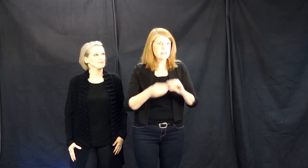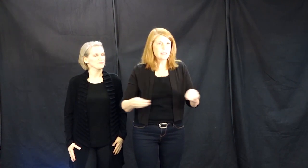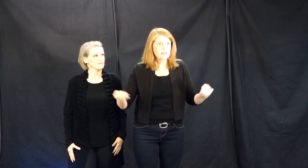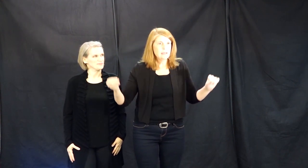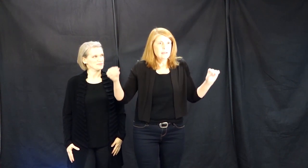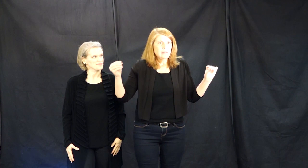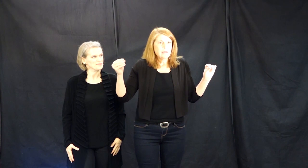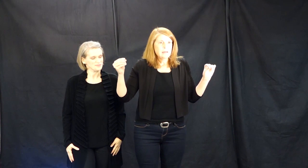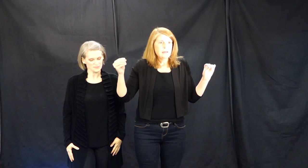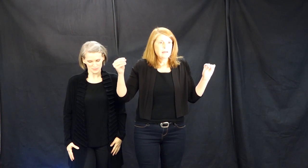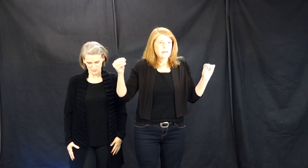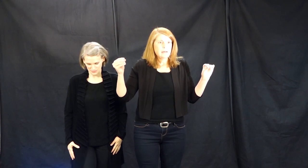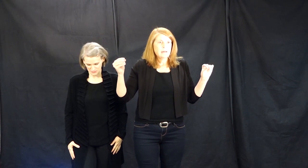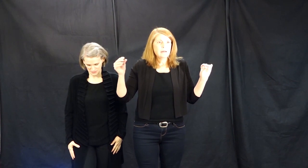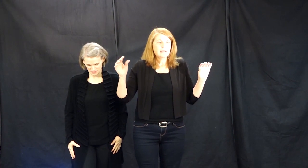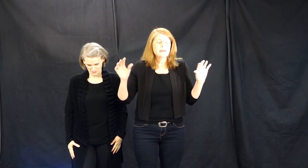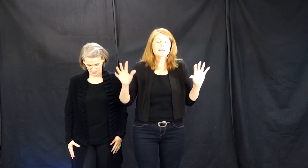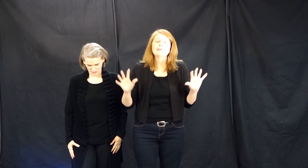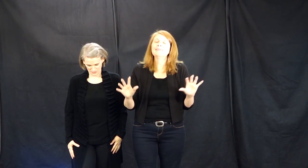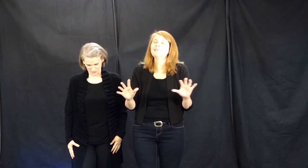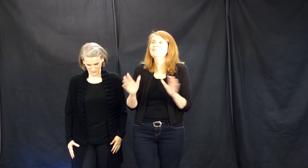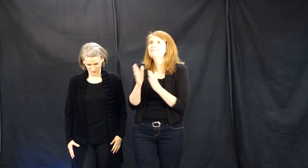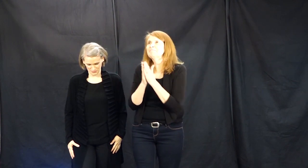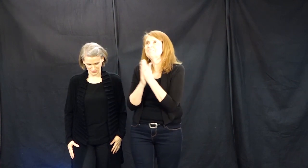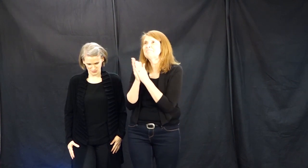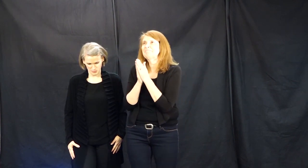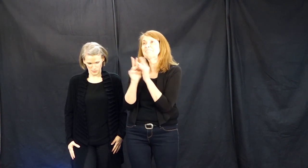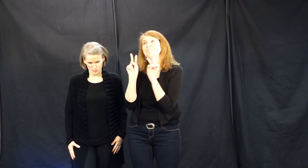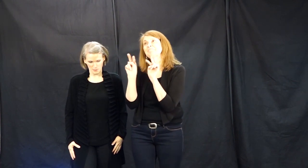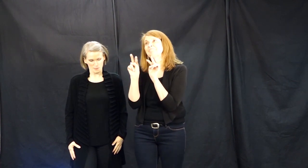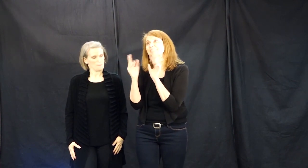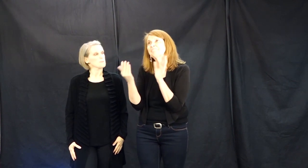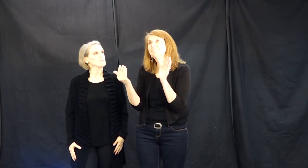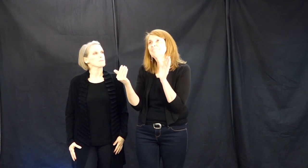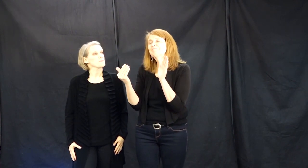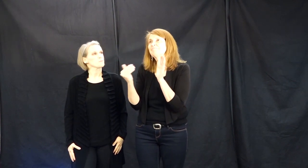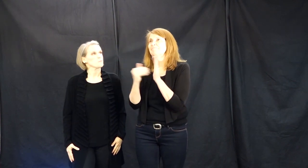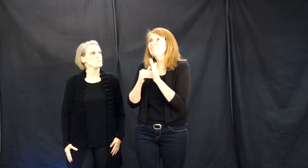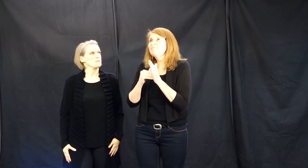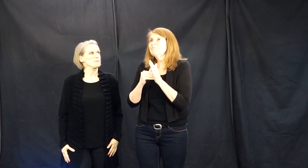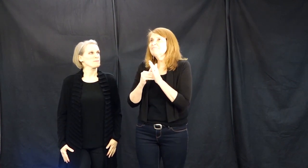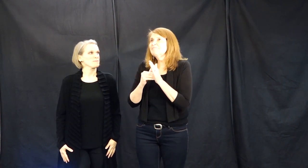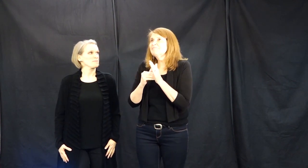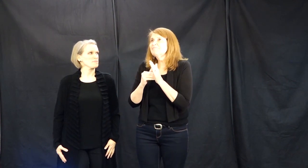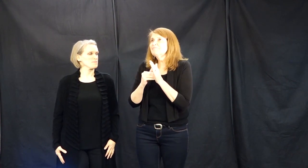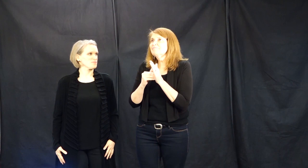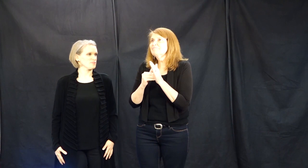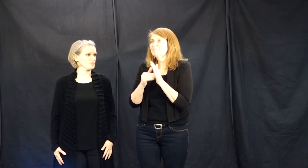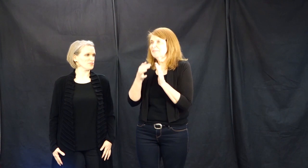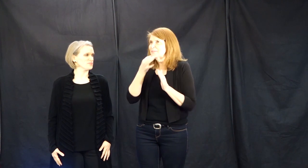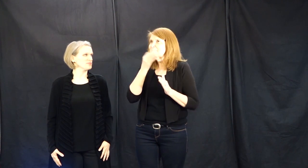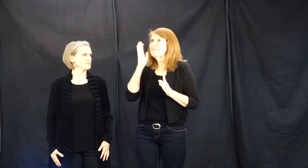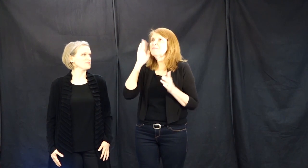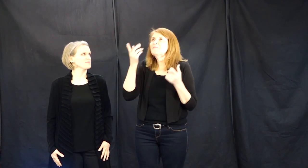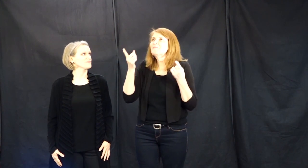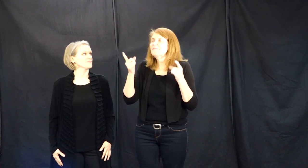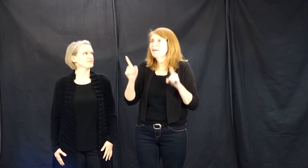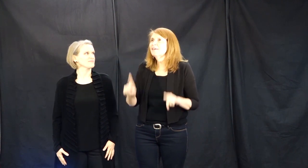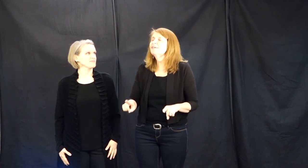story? Oh, I can't wait to see you again. It's only a matter